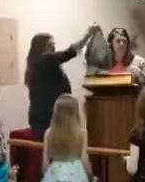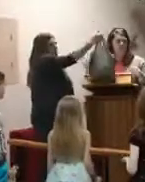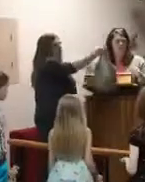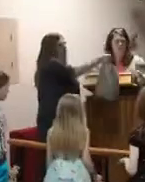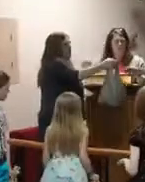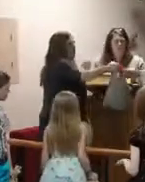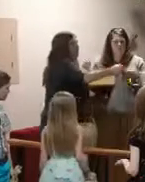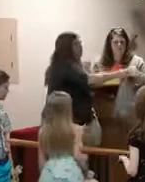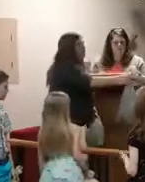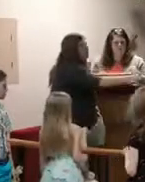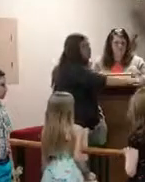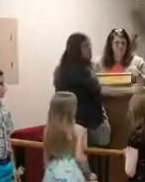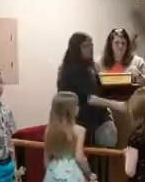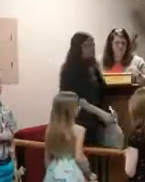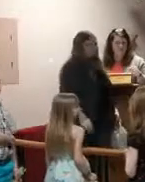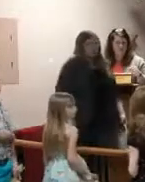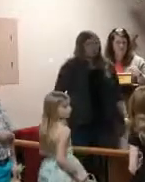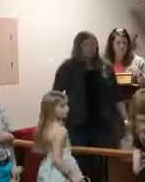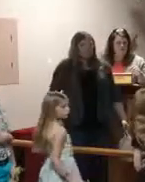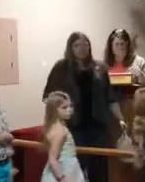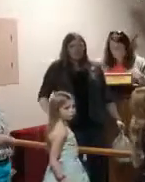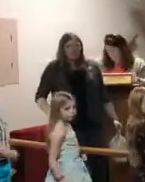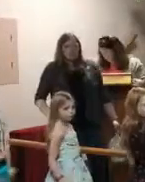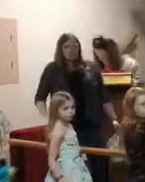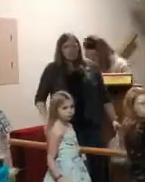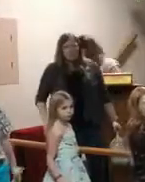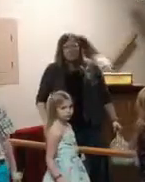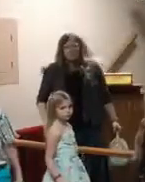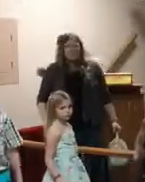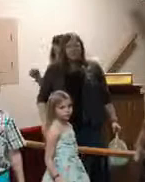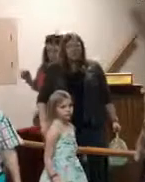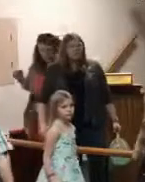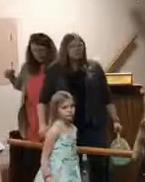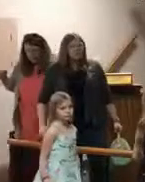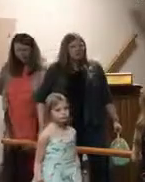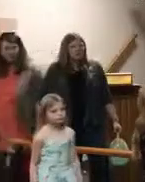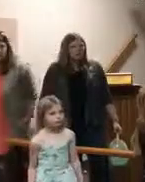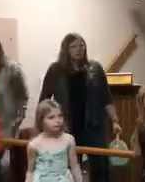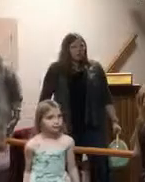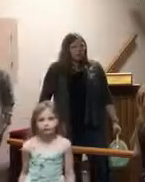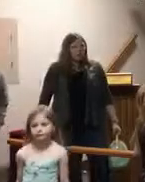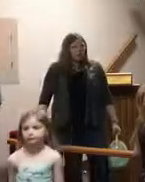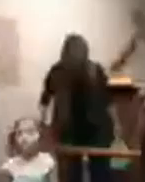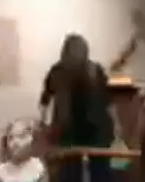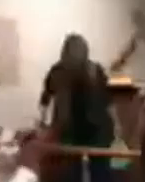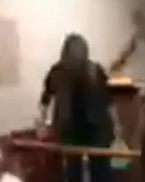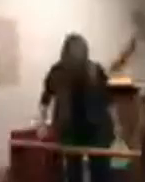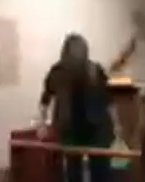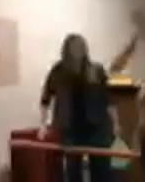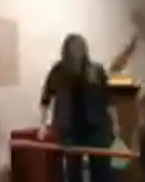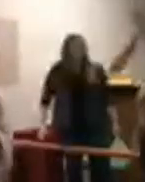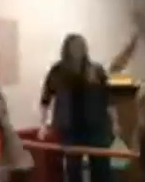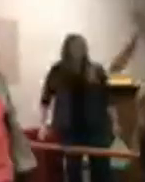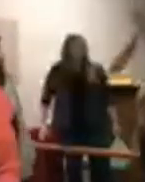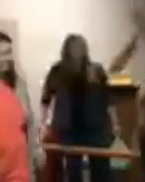Okay. Okay, here's for the rest of you guys. And tell Peter too, will you? I got a giant.